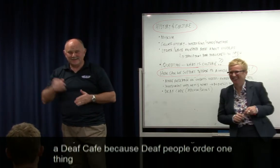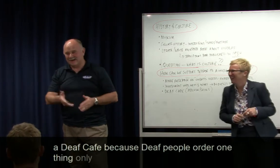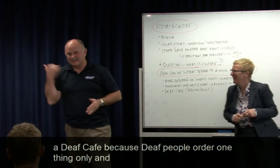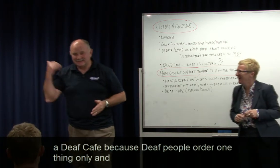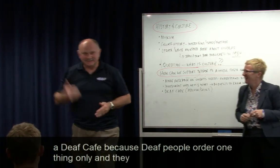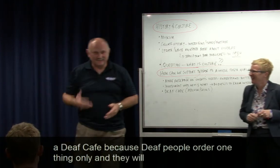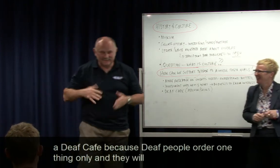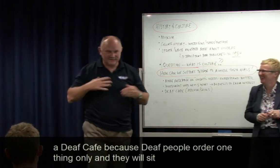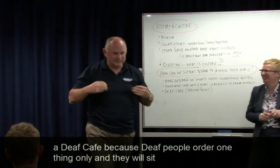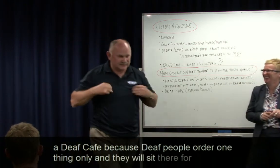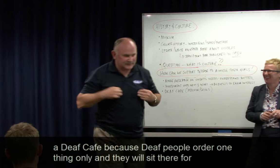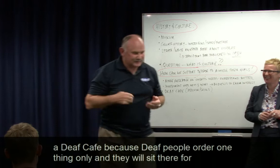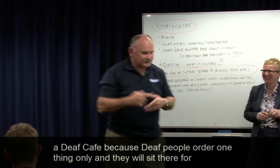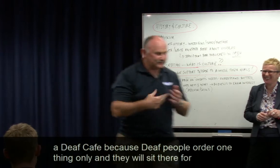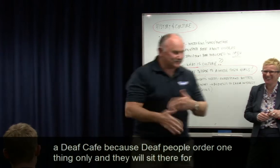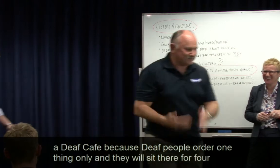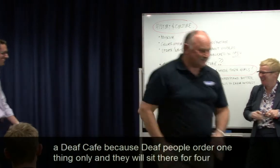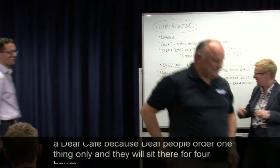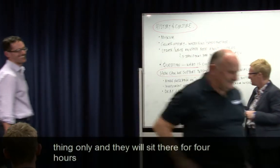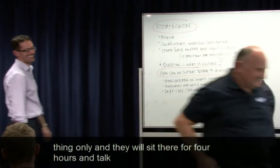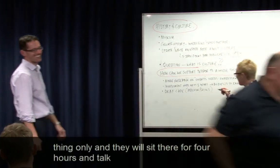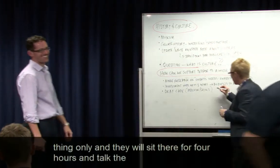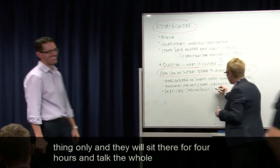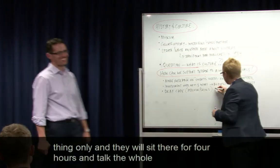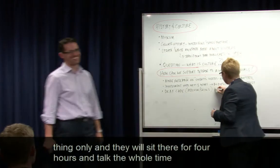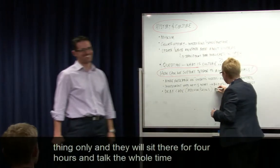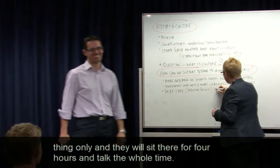if they have a seat meter, if you like, and we can make a lot more money that way.